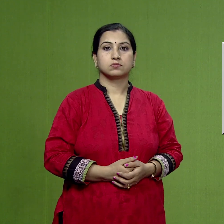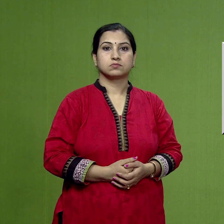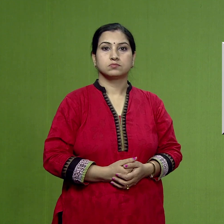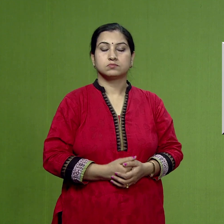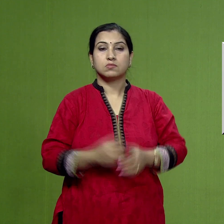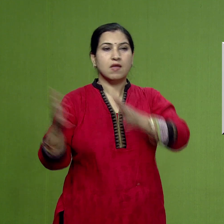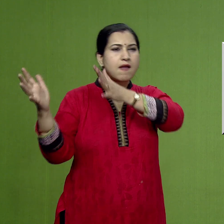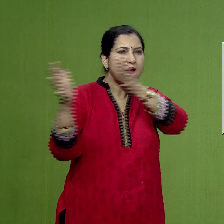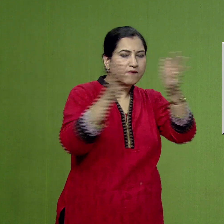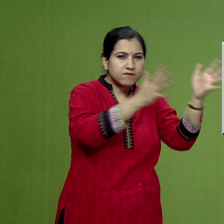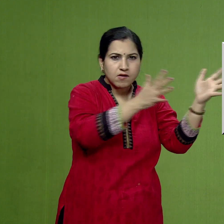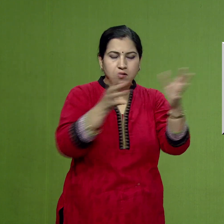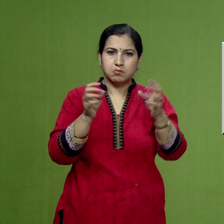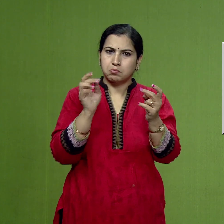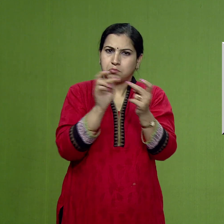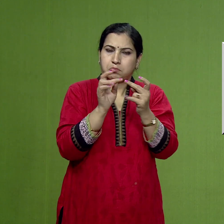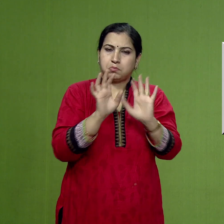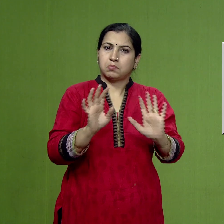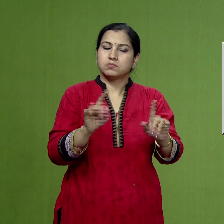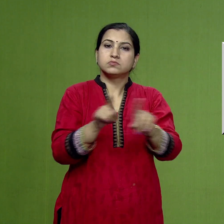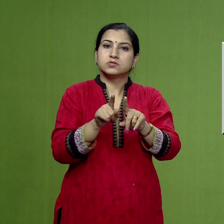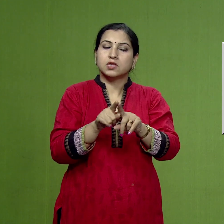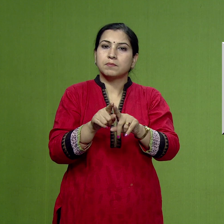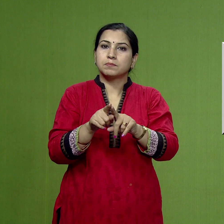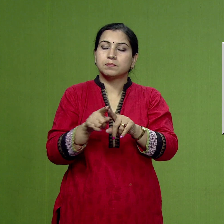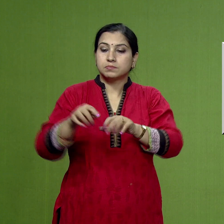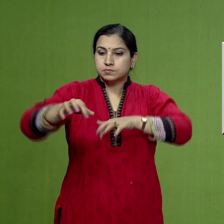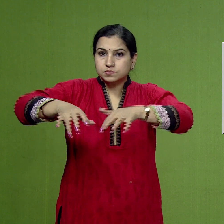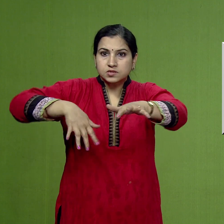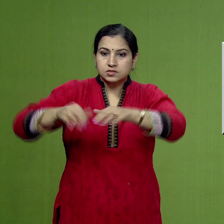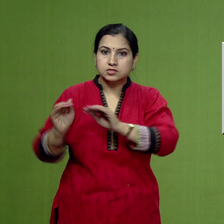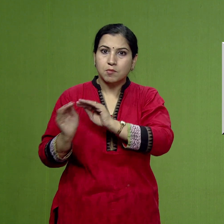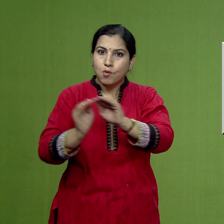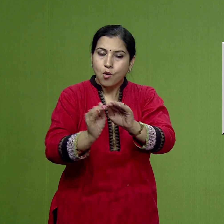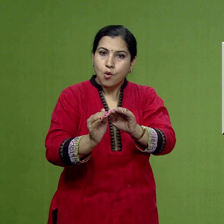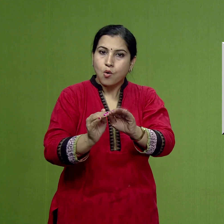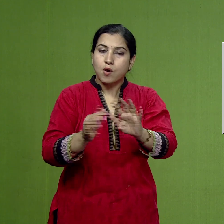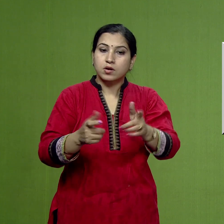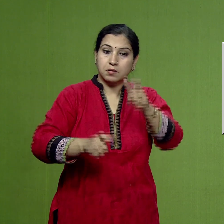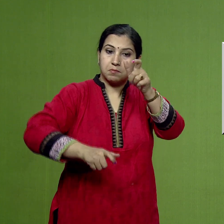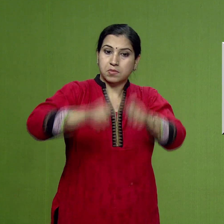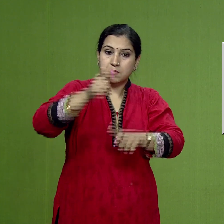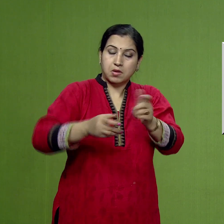moderate climate, and urbanization support high density of population.